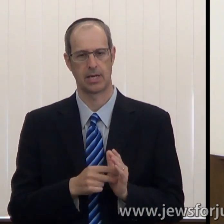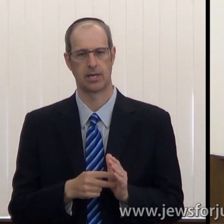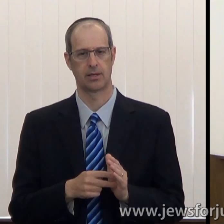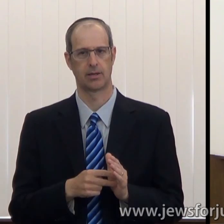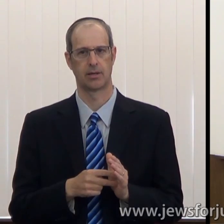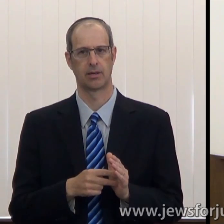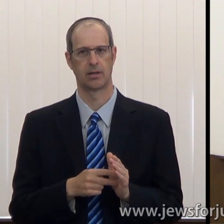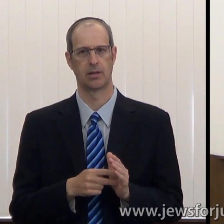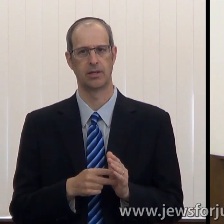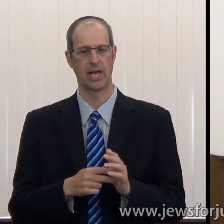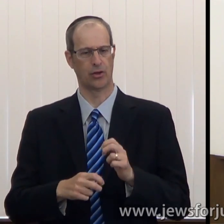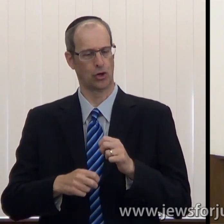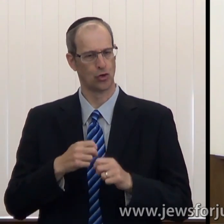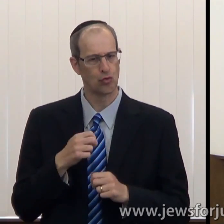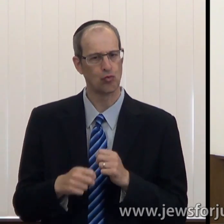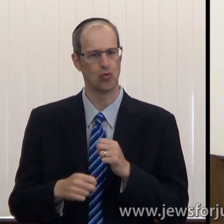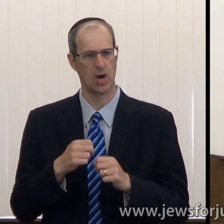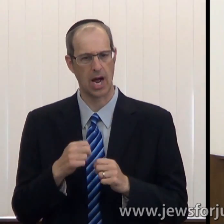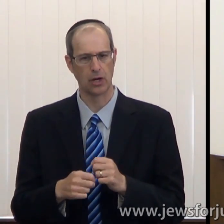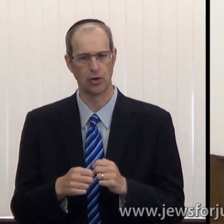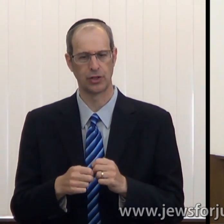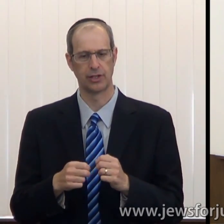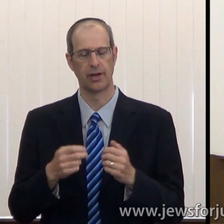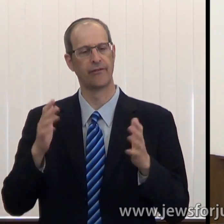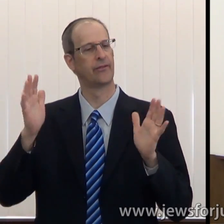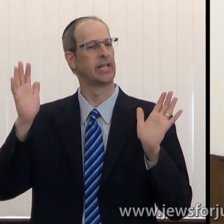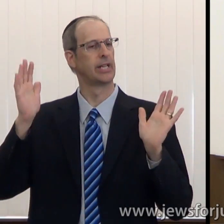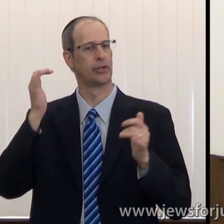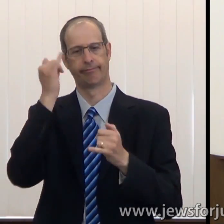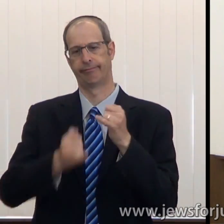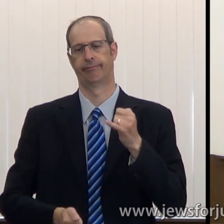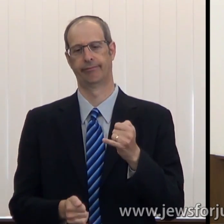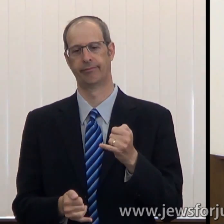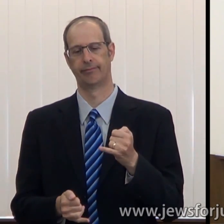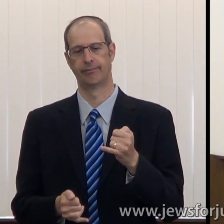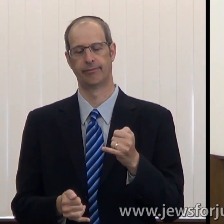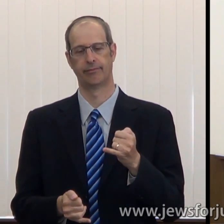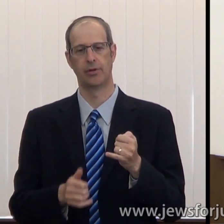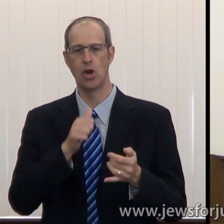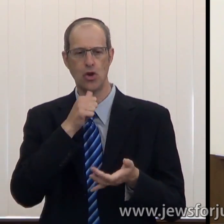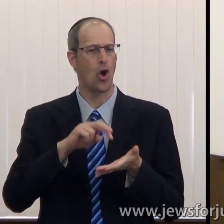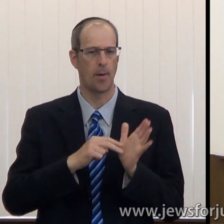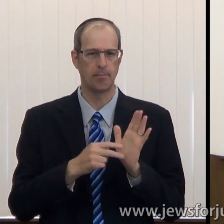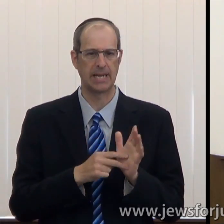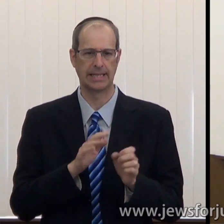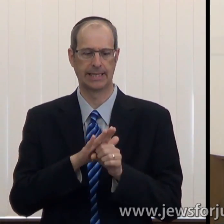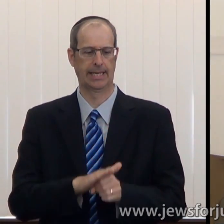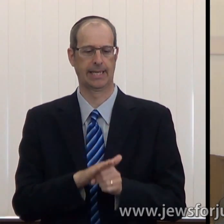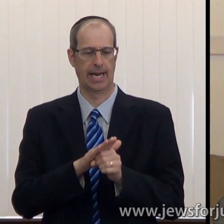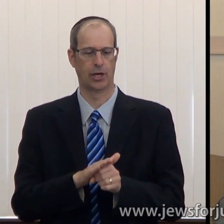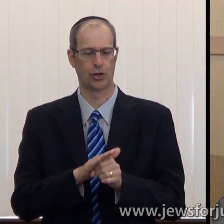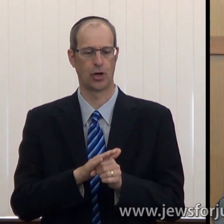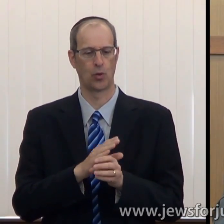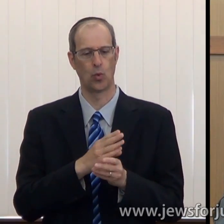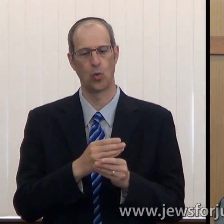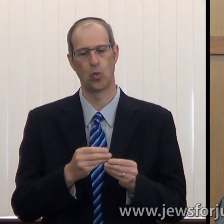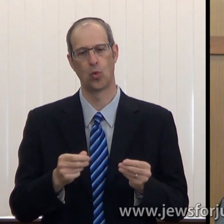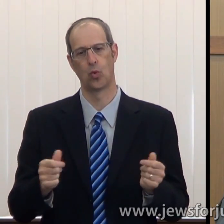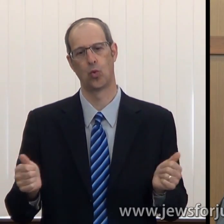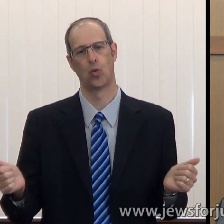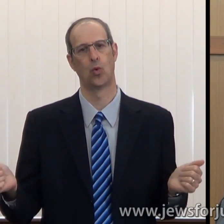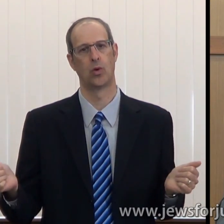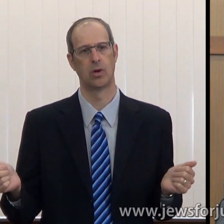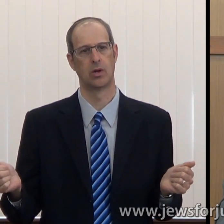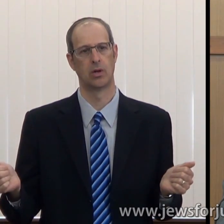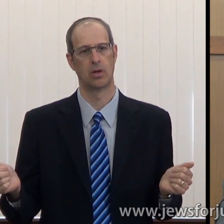it doesn't mean that the struggles come to an end. It doesn't mean that the tension is gone. But